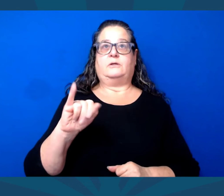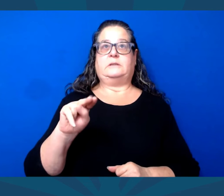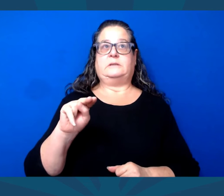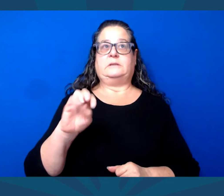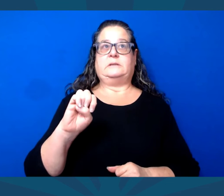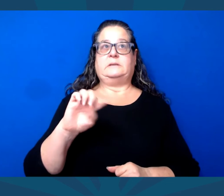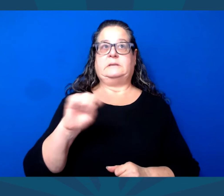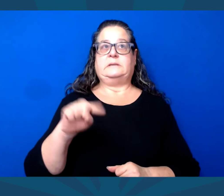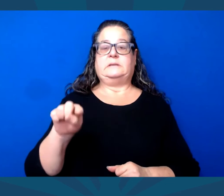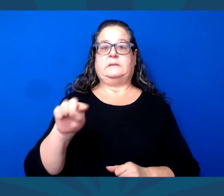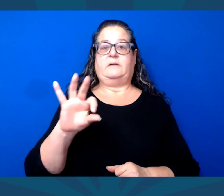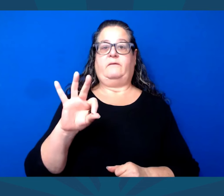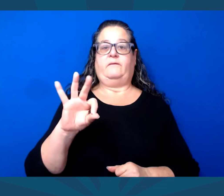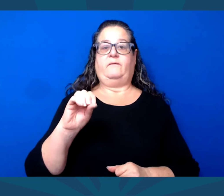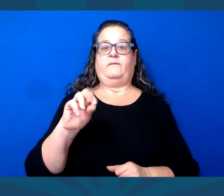Website,